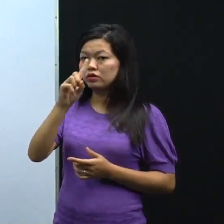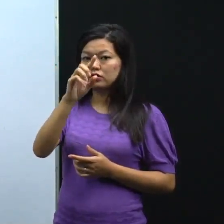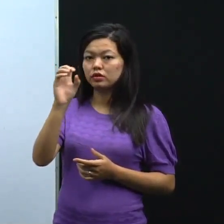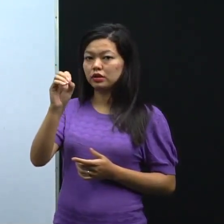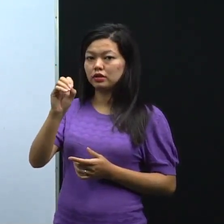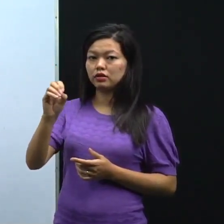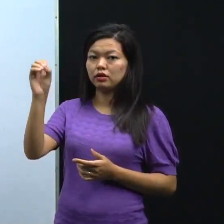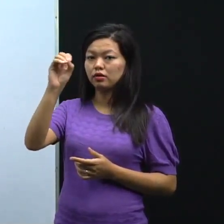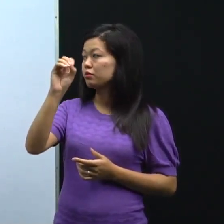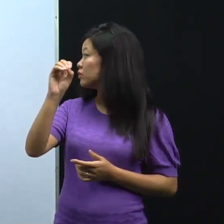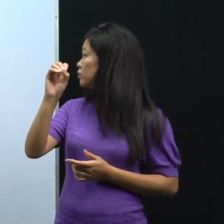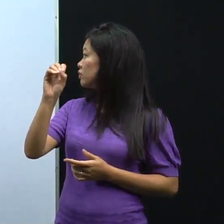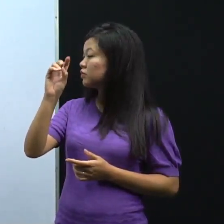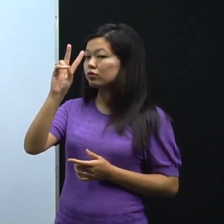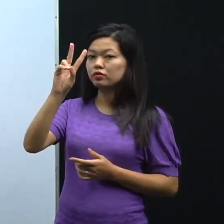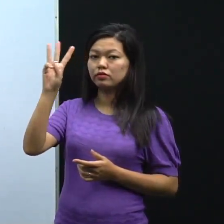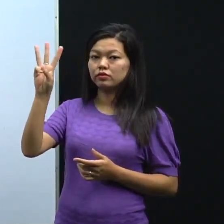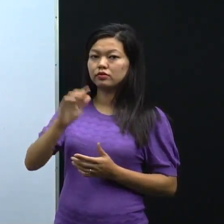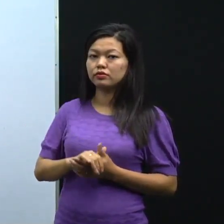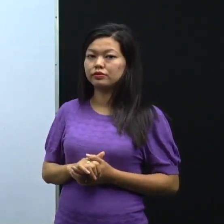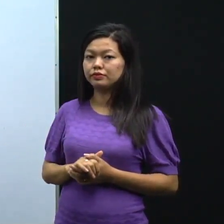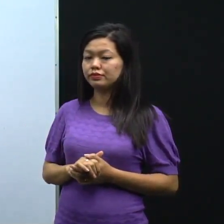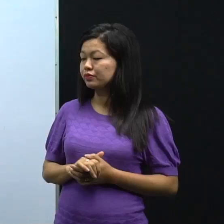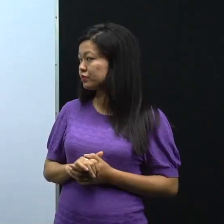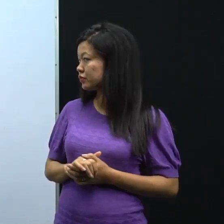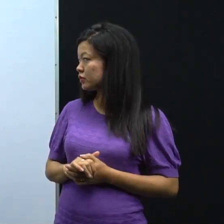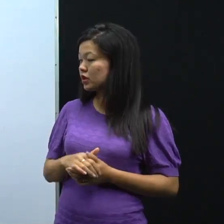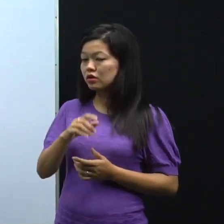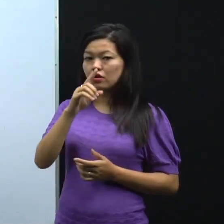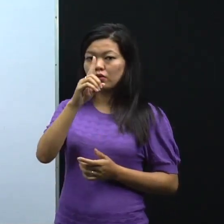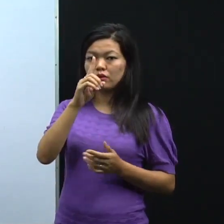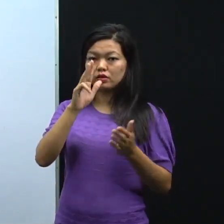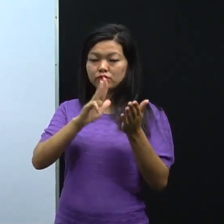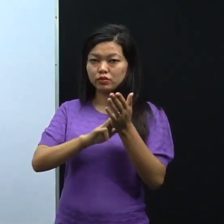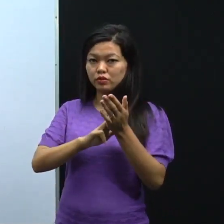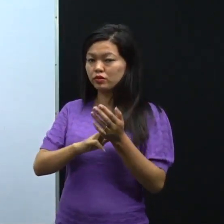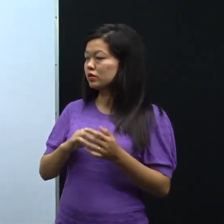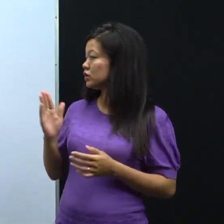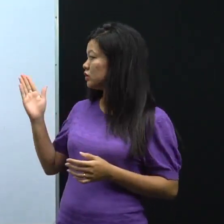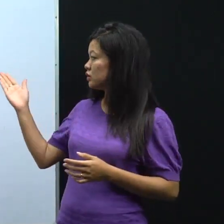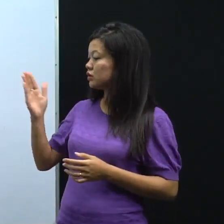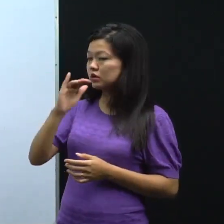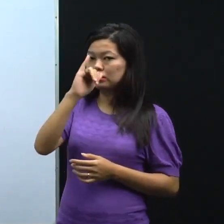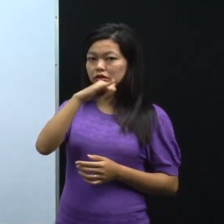6.022×10⁻², okay? In 1 mole, we have this much number,